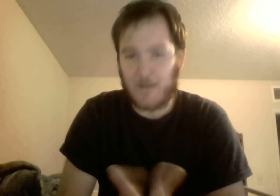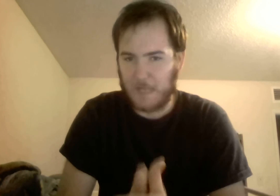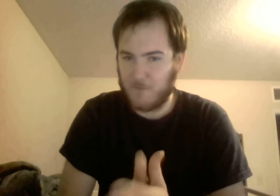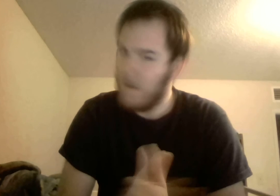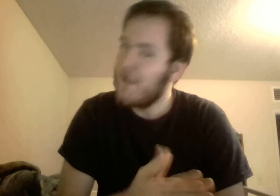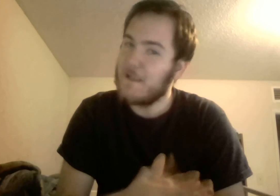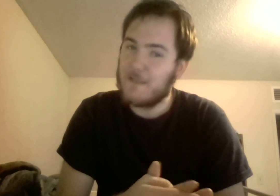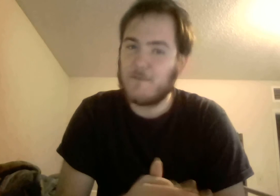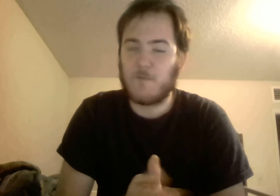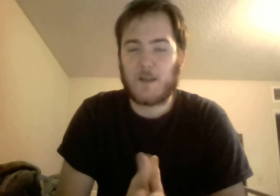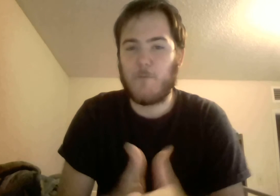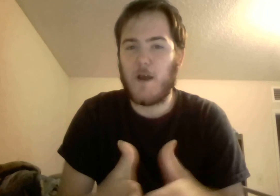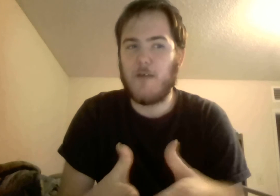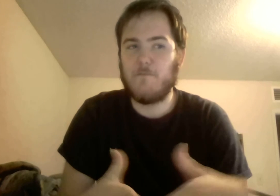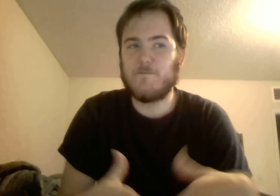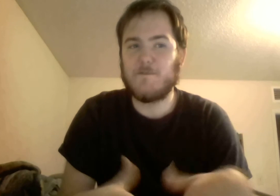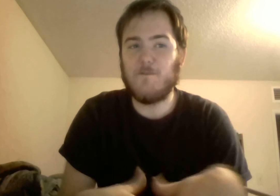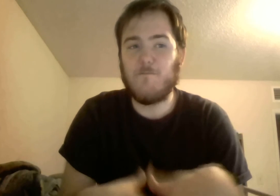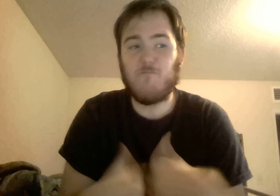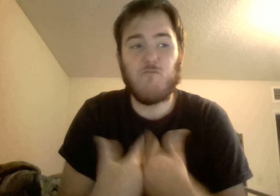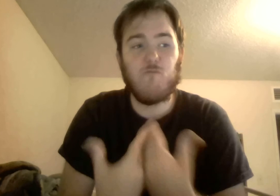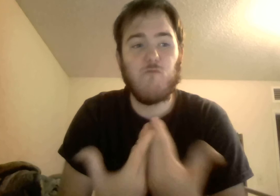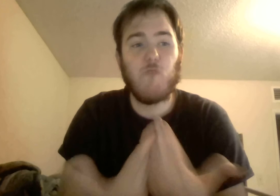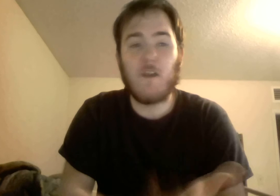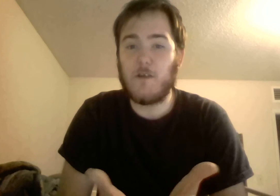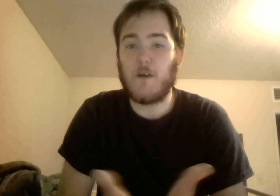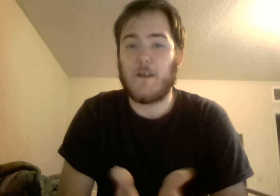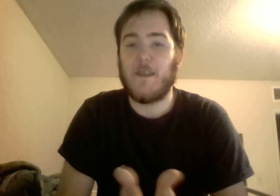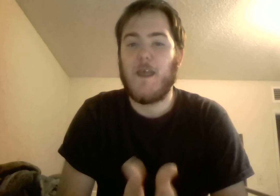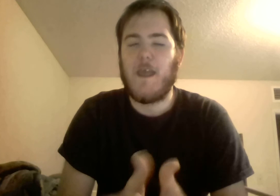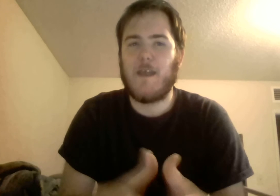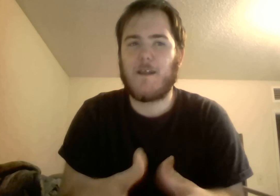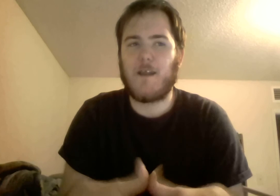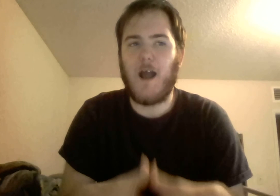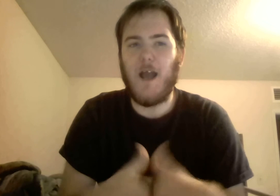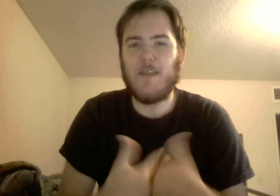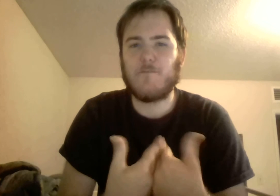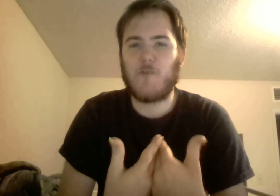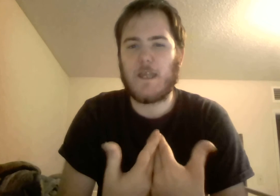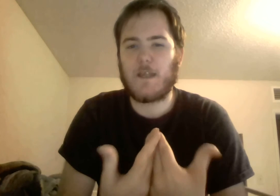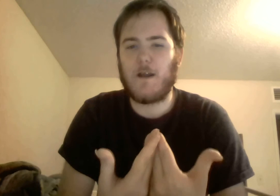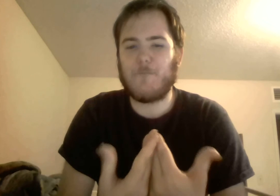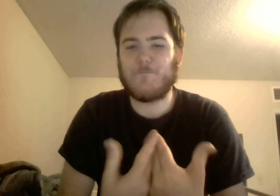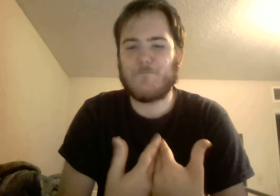like, no more kind of, but it was still really good. It's kind of like,